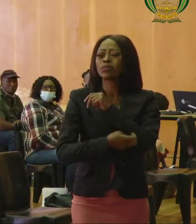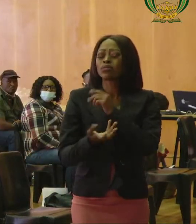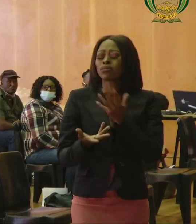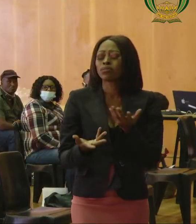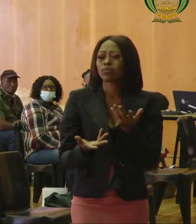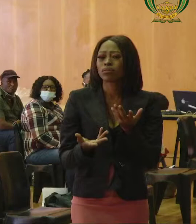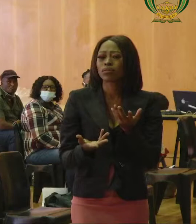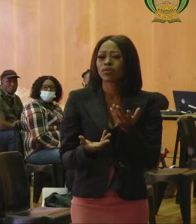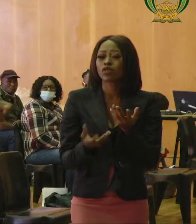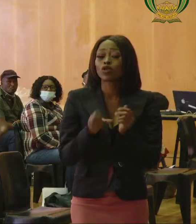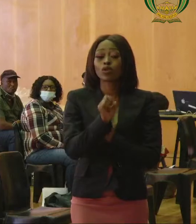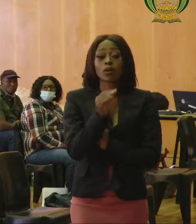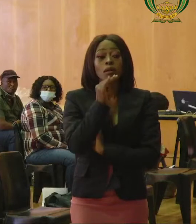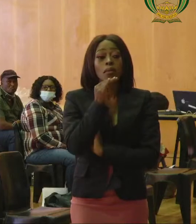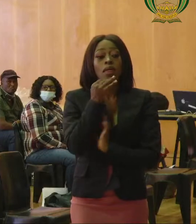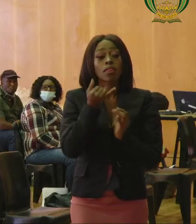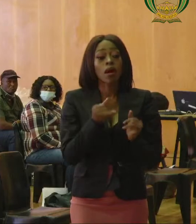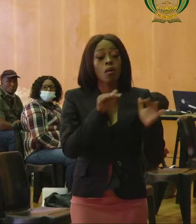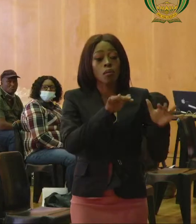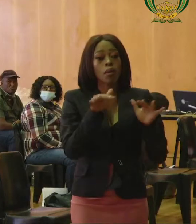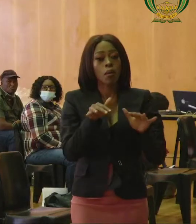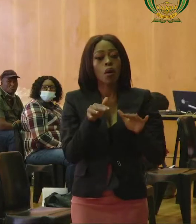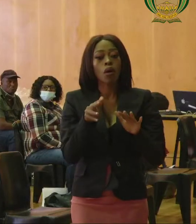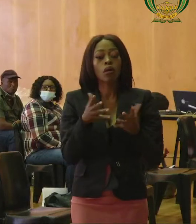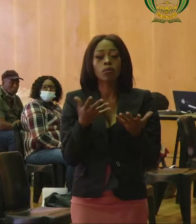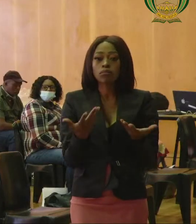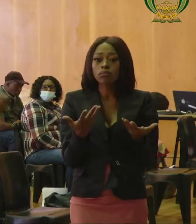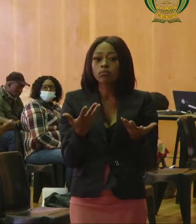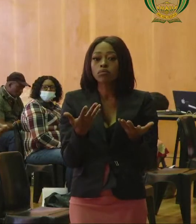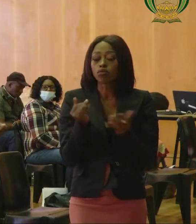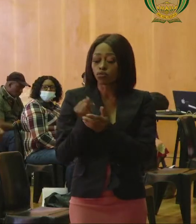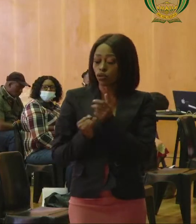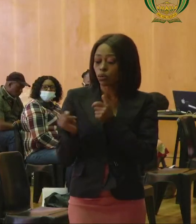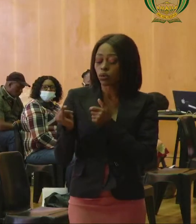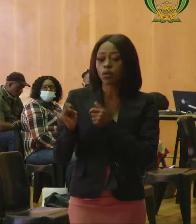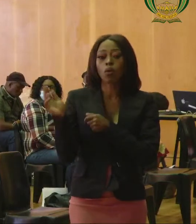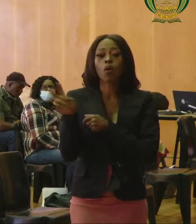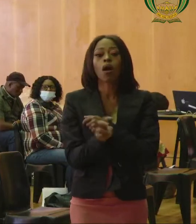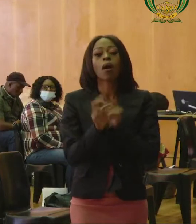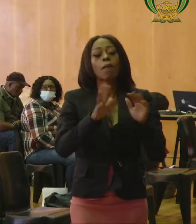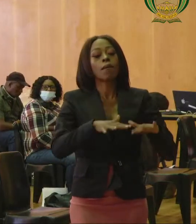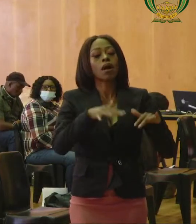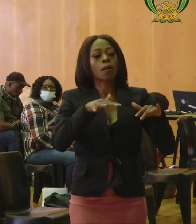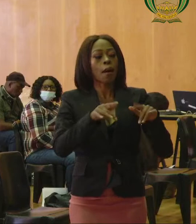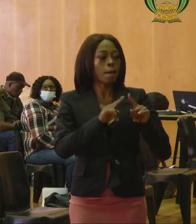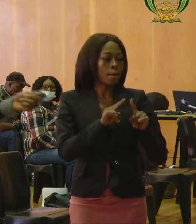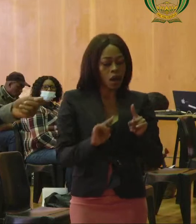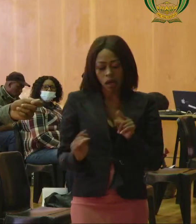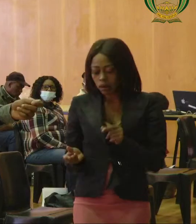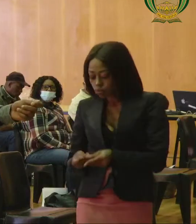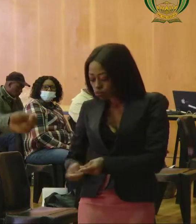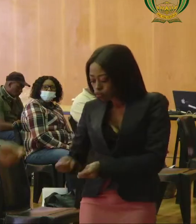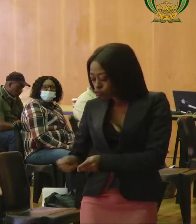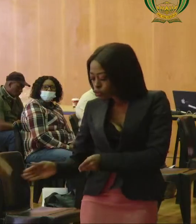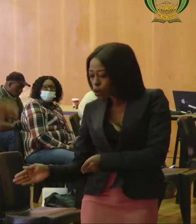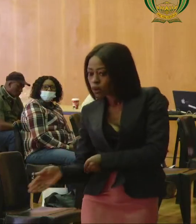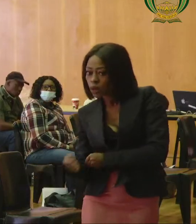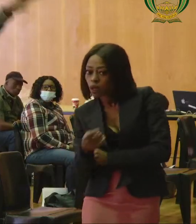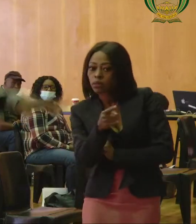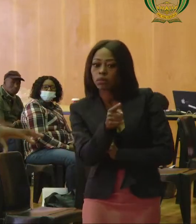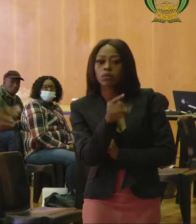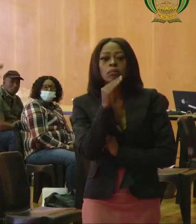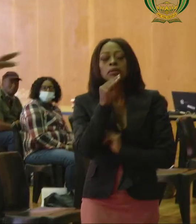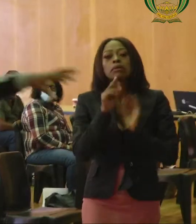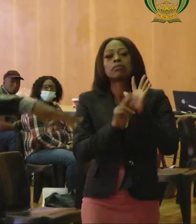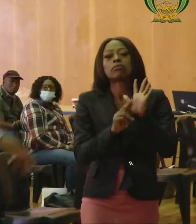you are going to have also people who are going to be standing as independents who are sent by other people with money. You are adding